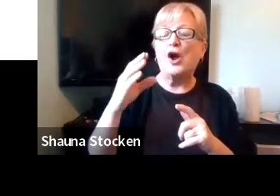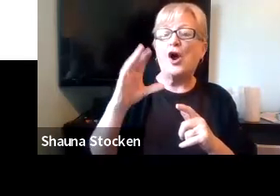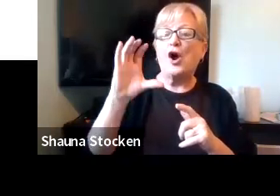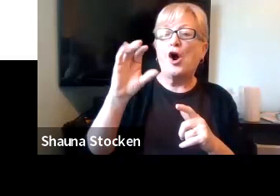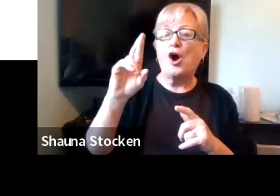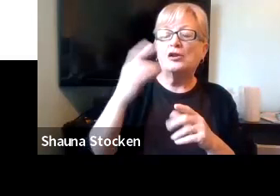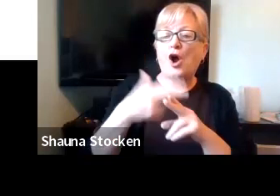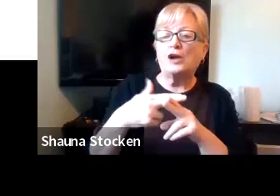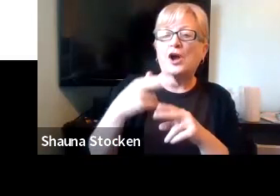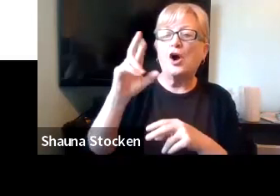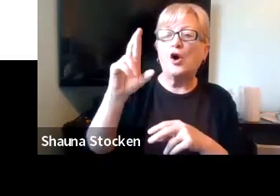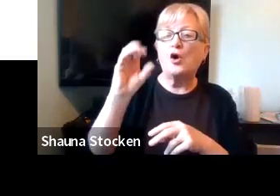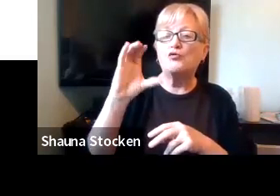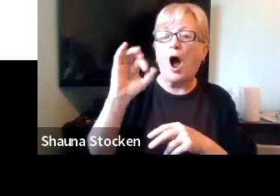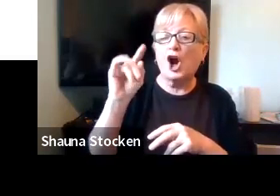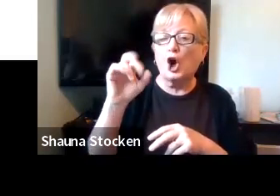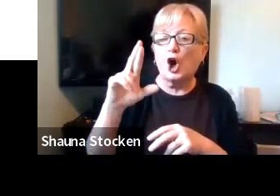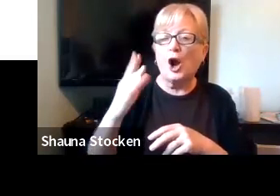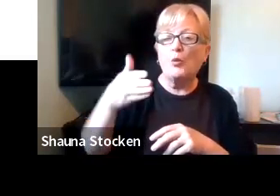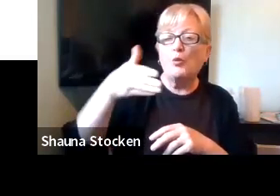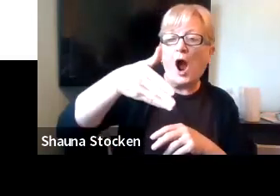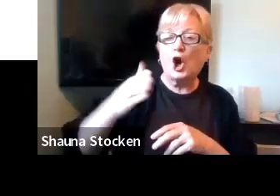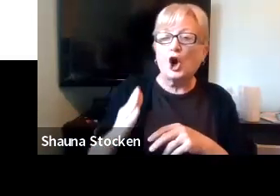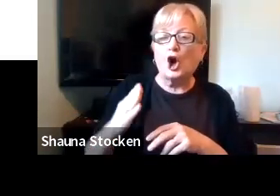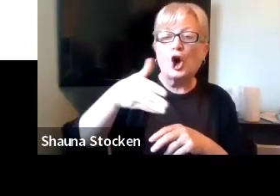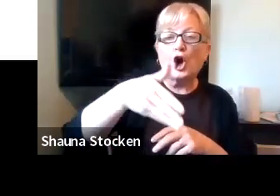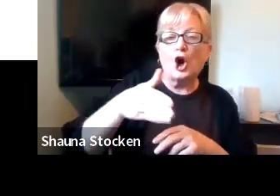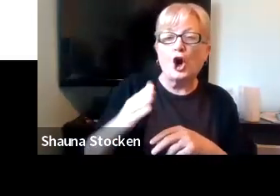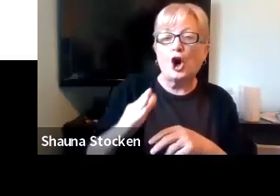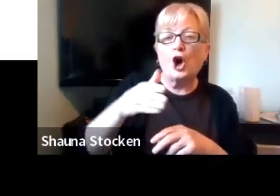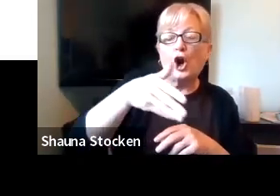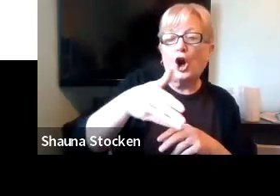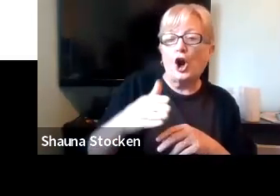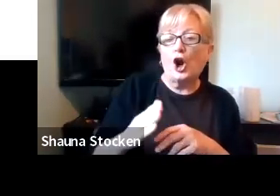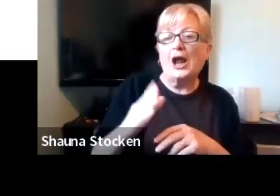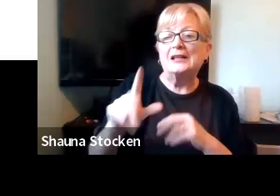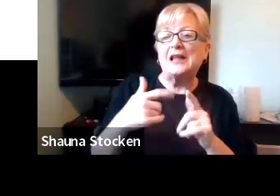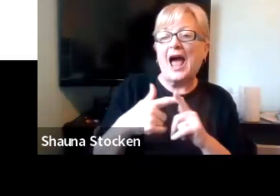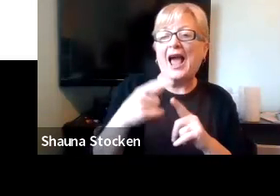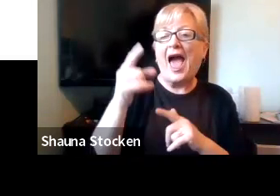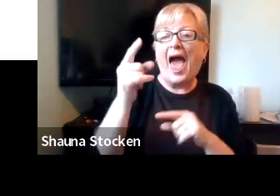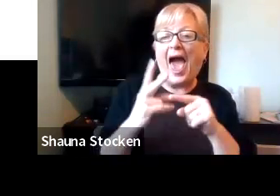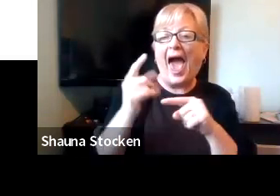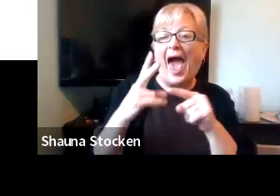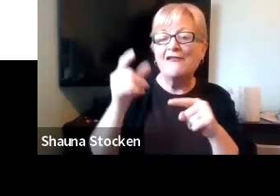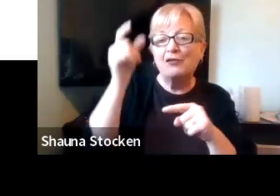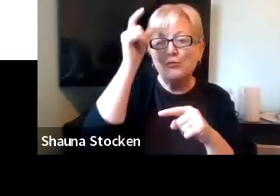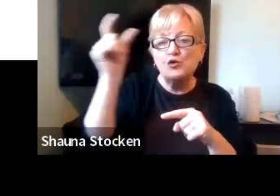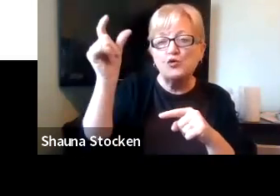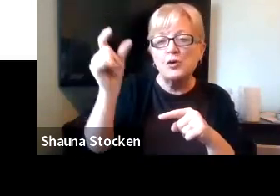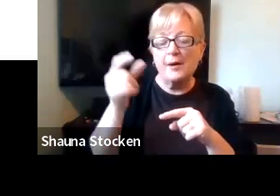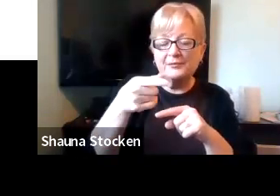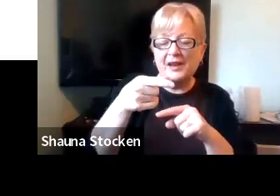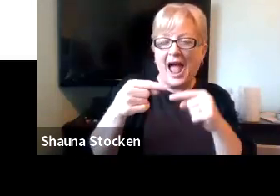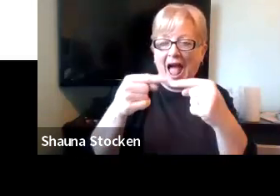and this is a knife that is a half moon shape, I guess I would describe it as. And instead of using